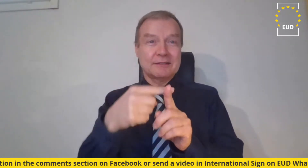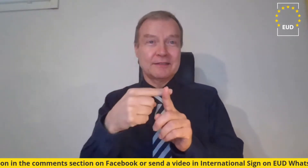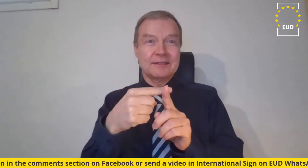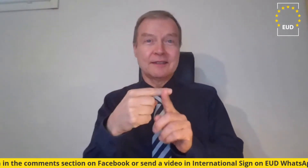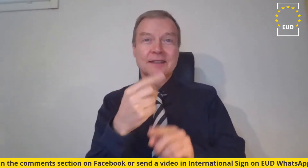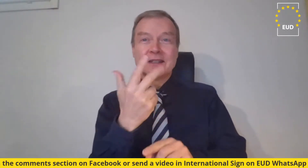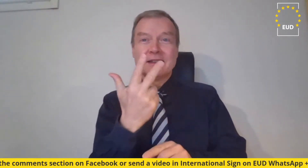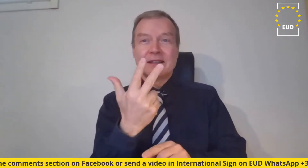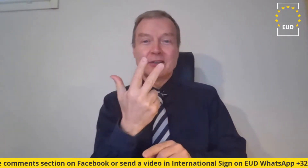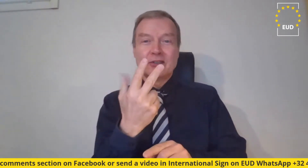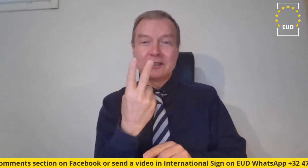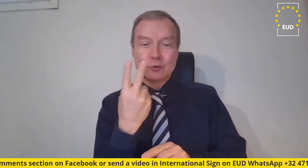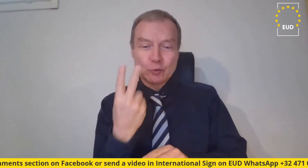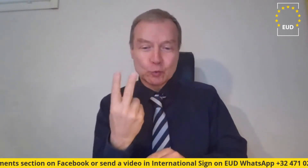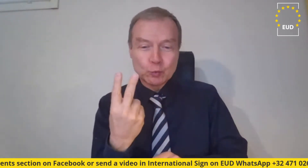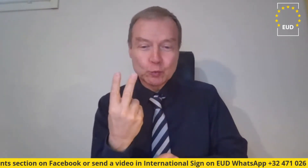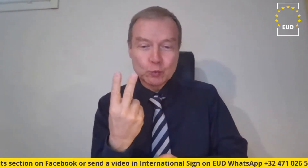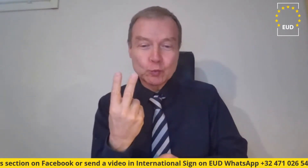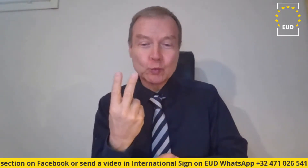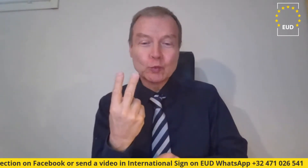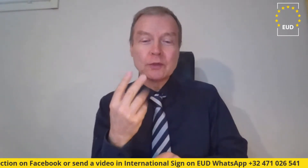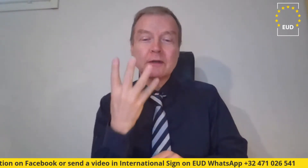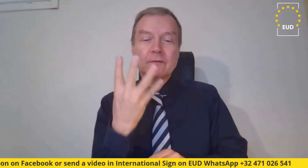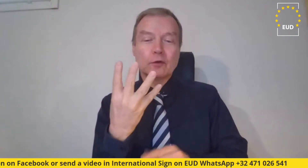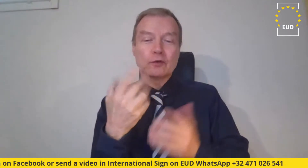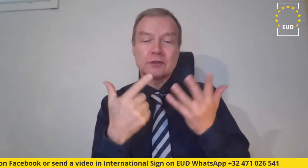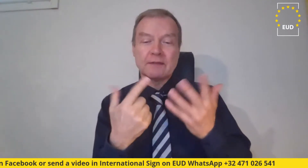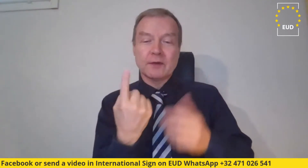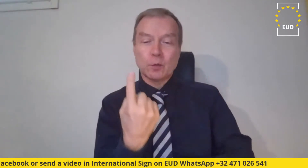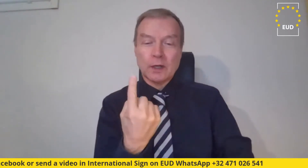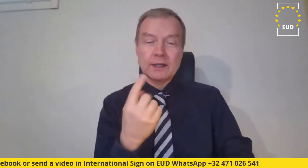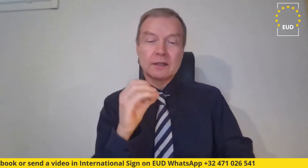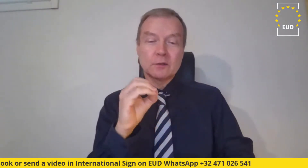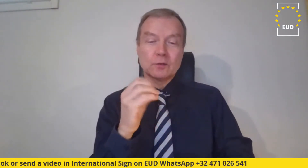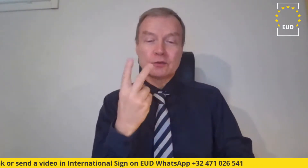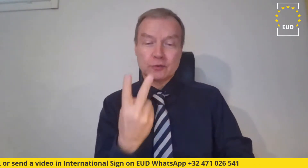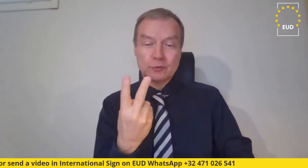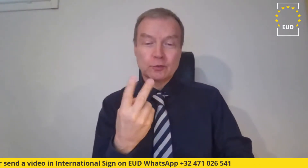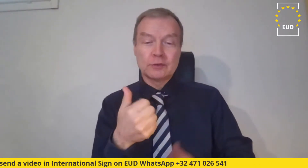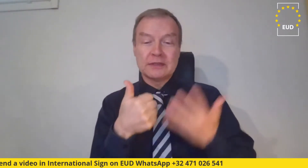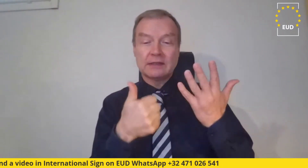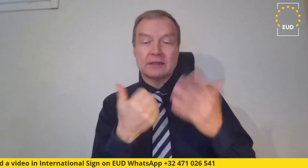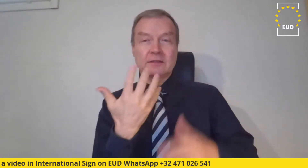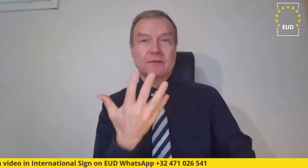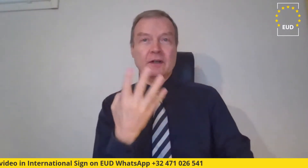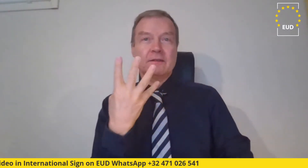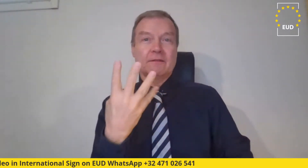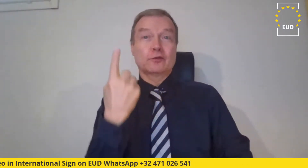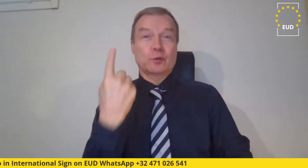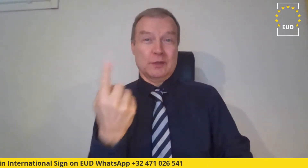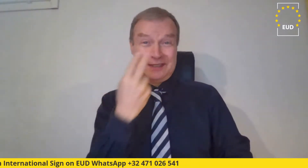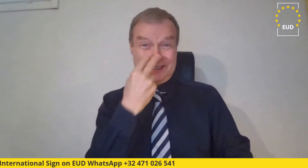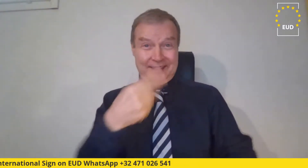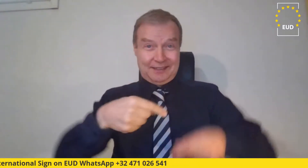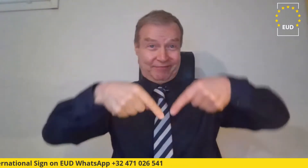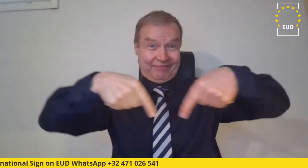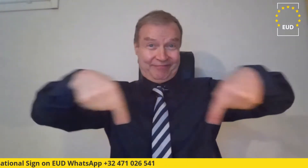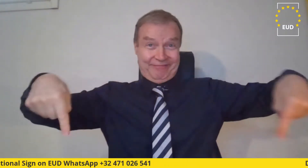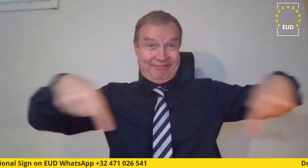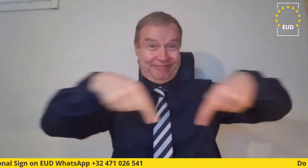You will see the number of the WhatsApp appearing on the bottom of the screen, plus 32